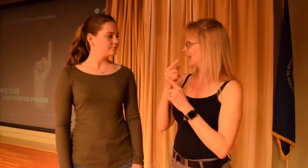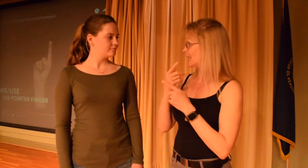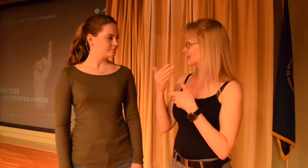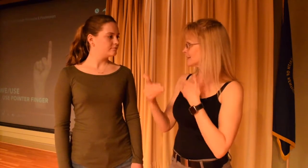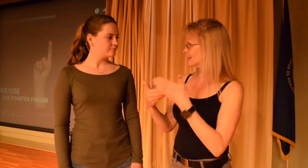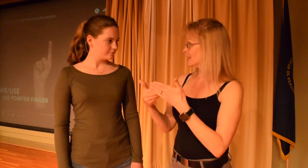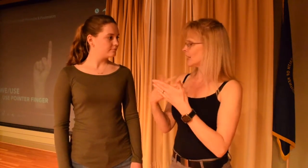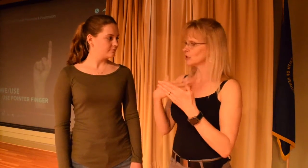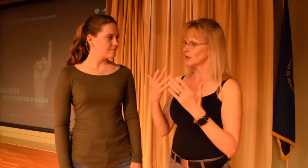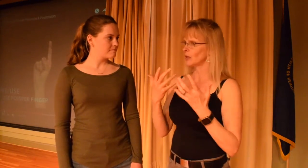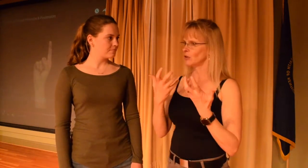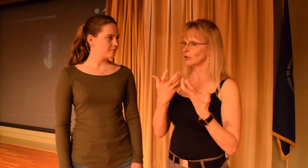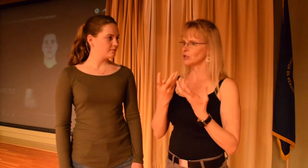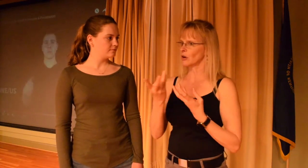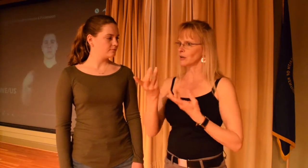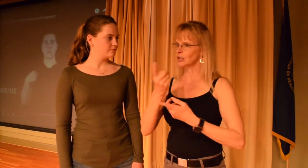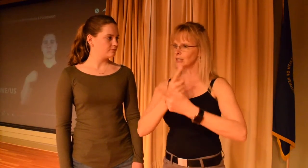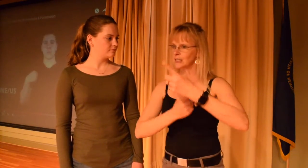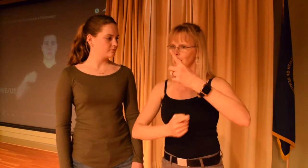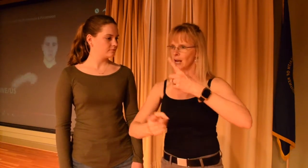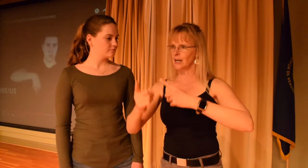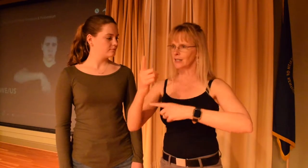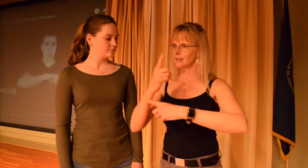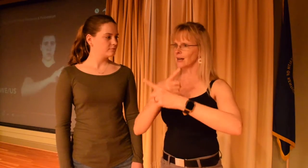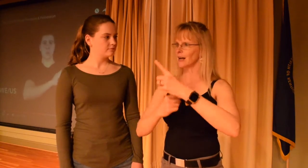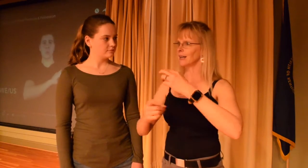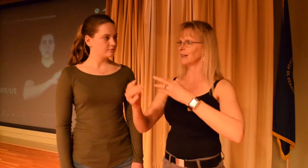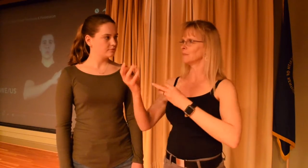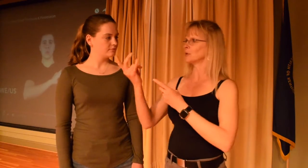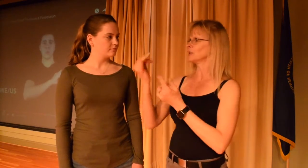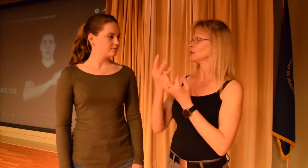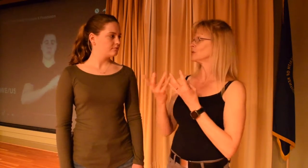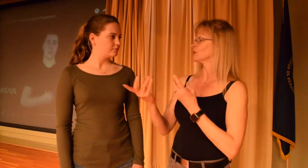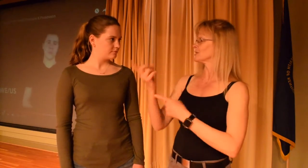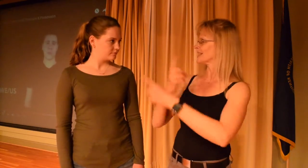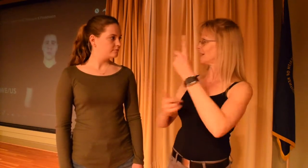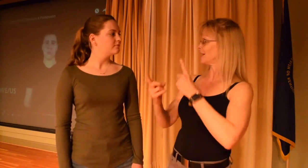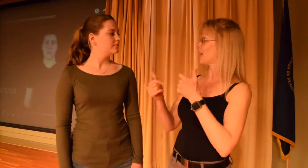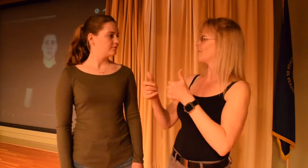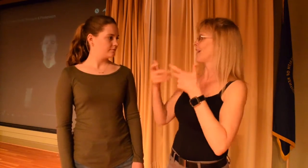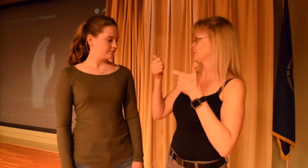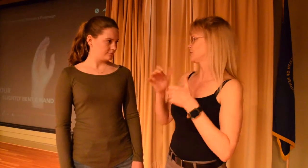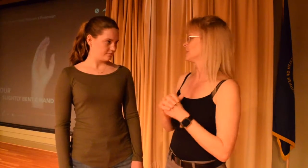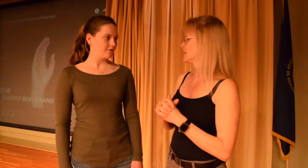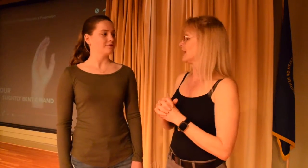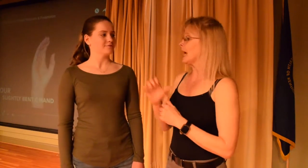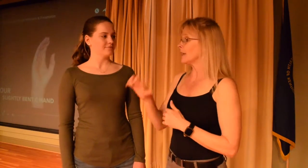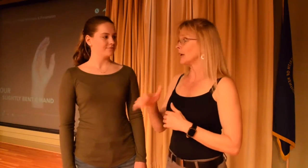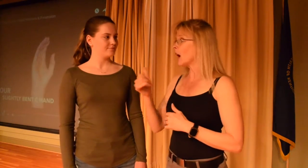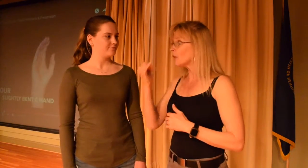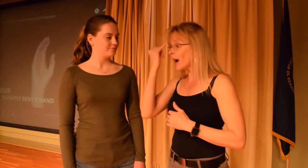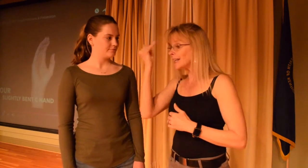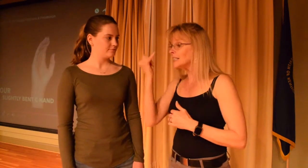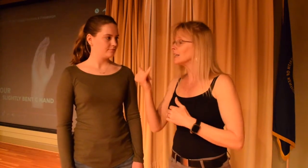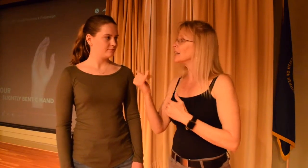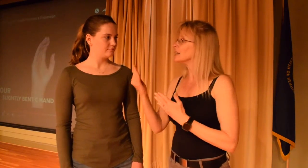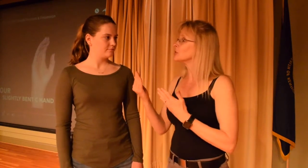next. And so that you can start just signing, and then pretty soon you're signing a lot faster. And the other idea is you